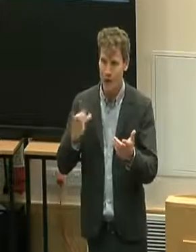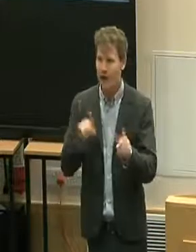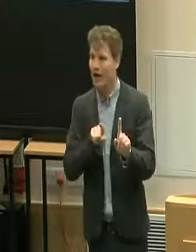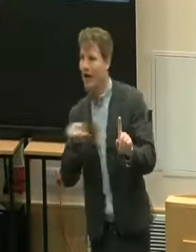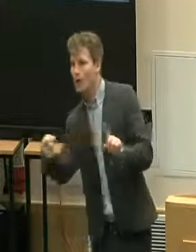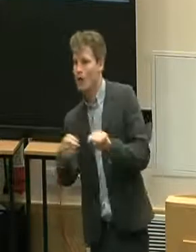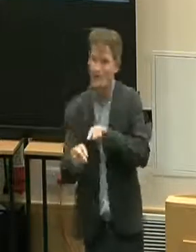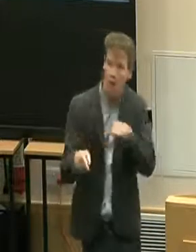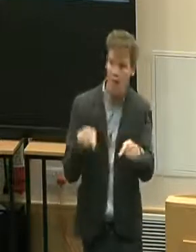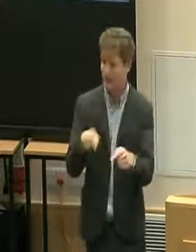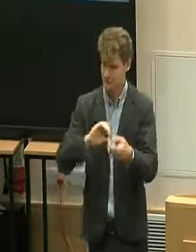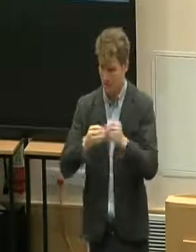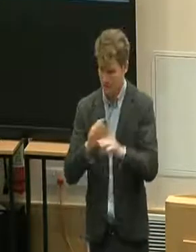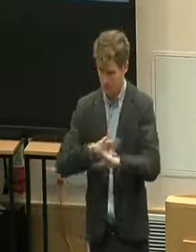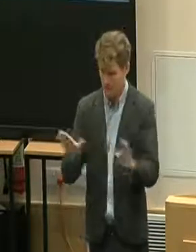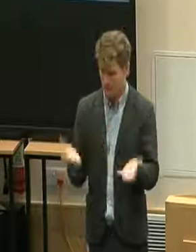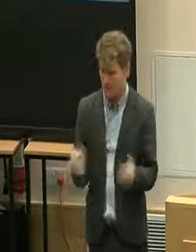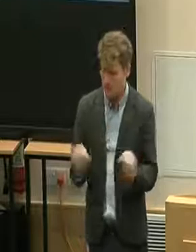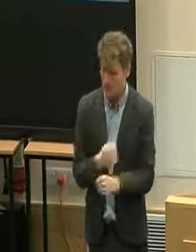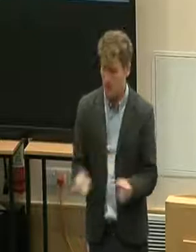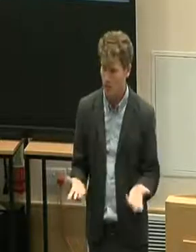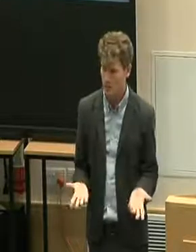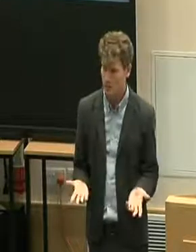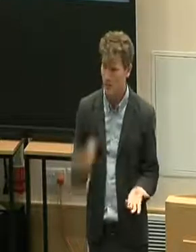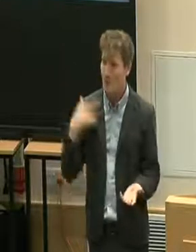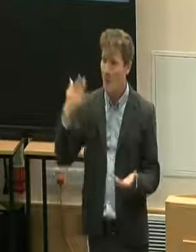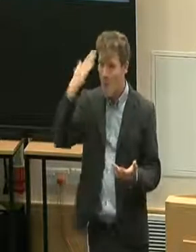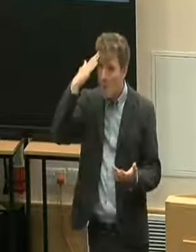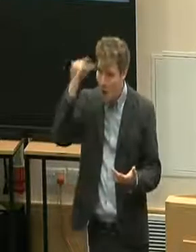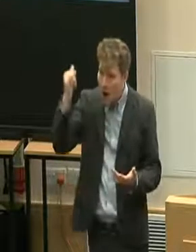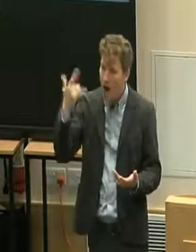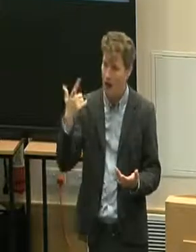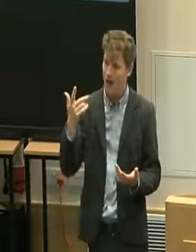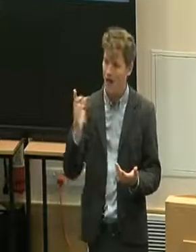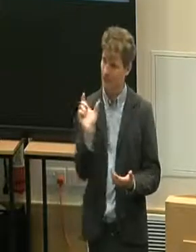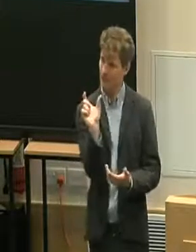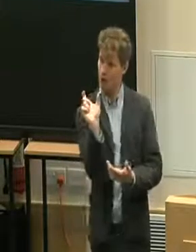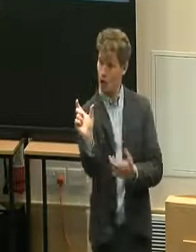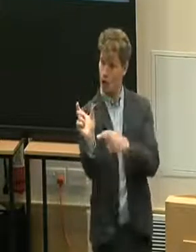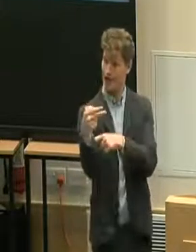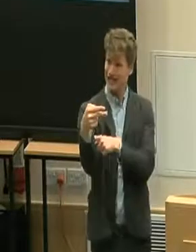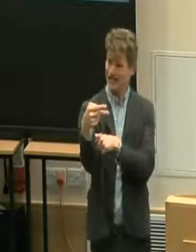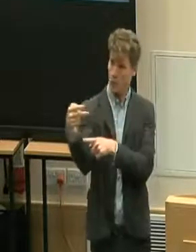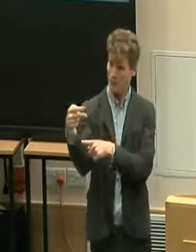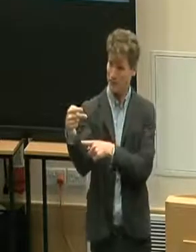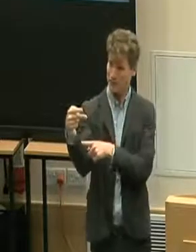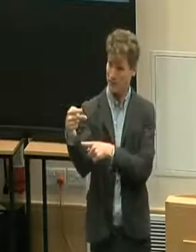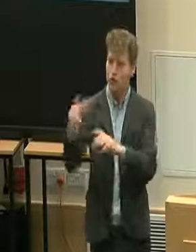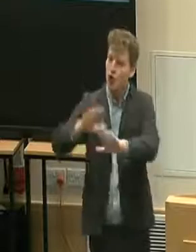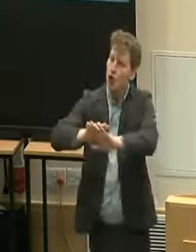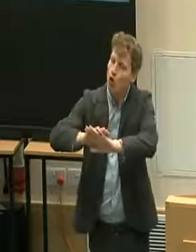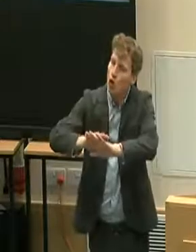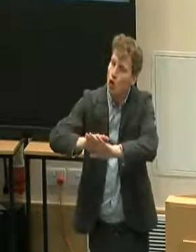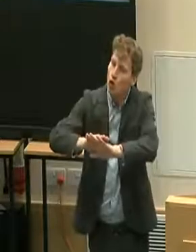word equality does not have its definition written on its face, on its forehead, that you can say, oh, equality